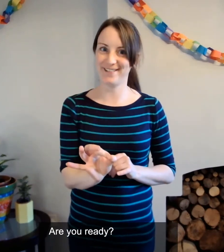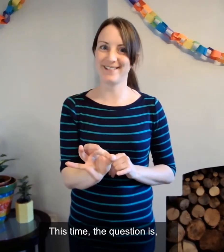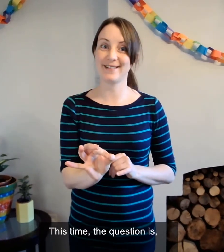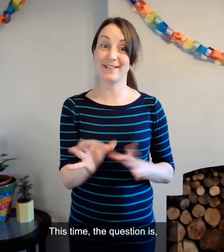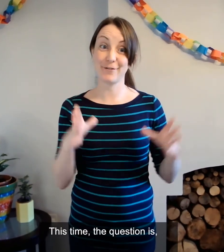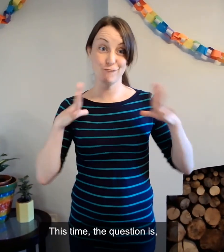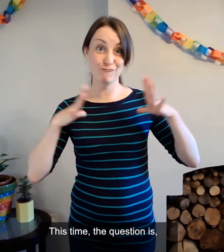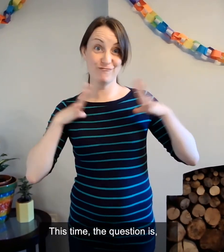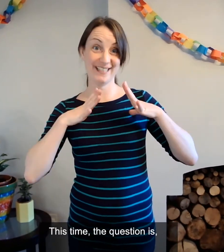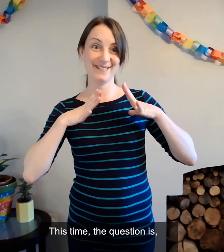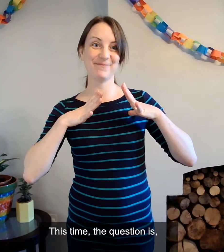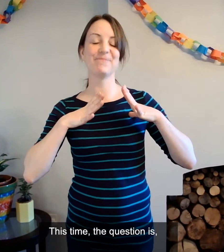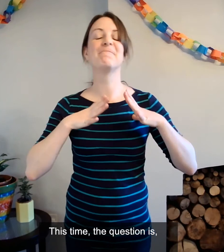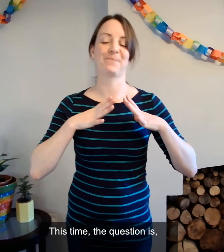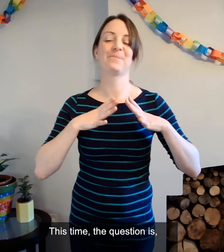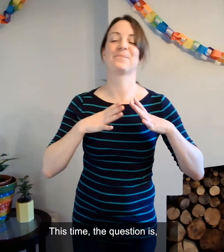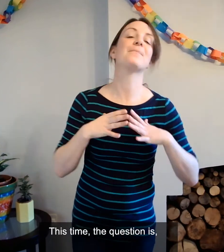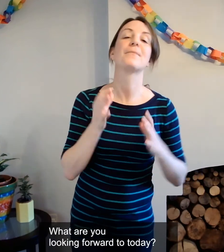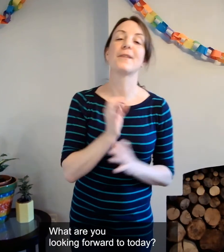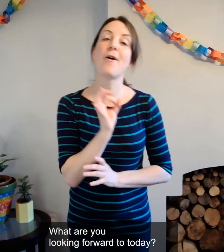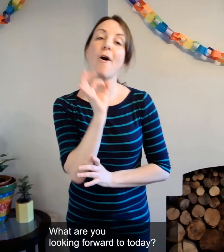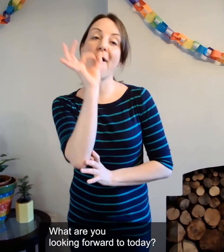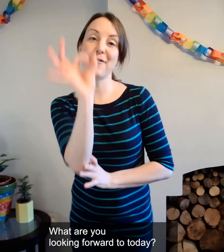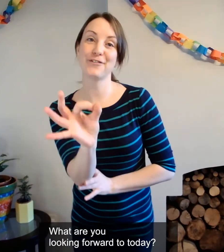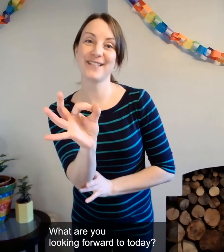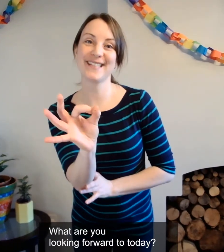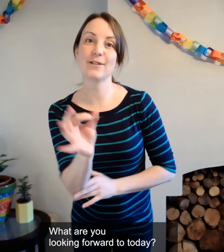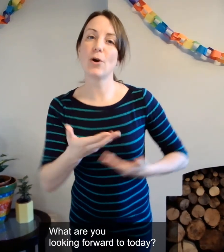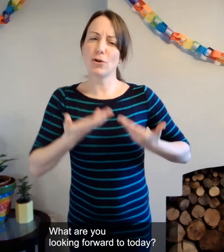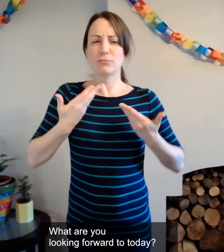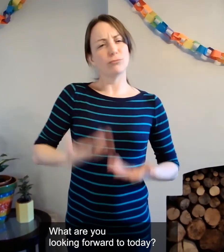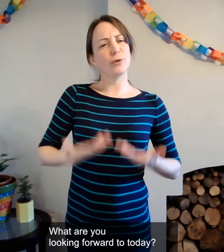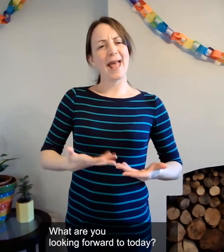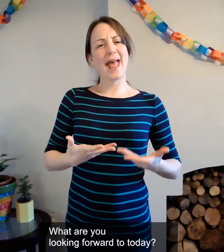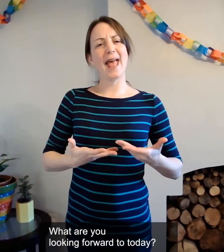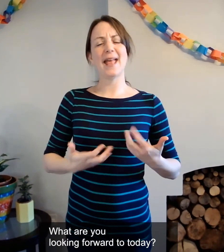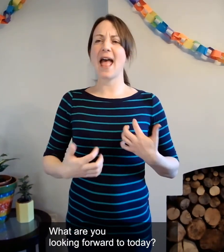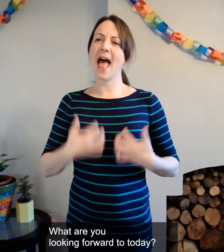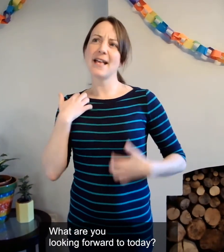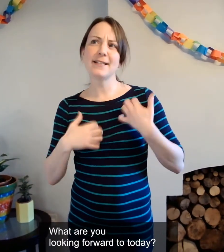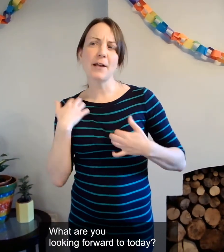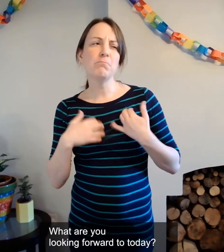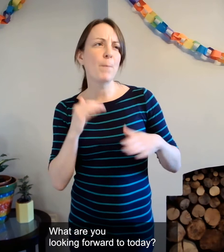This time, the question is, what are you looking forward to today?